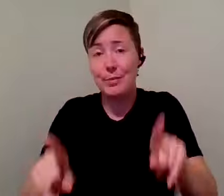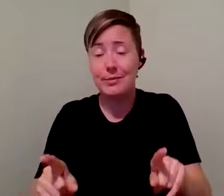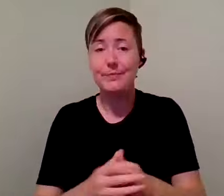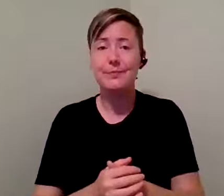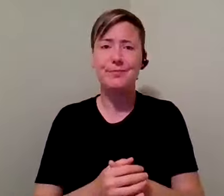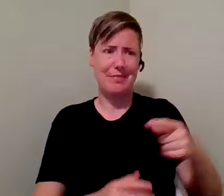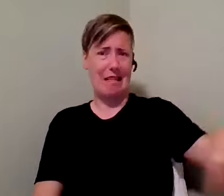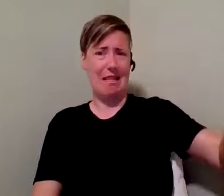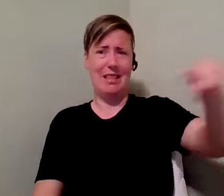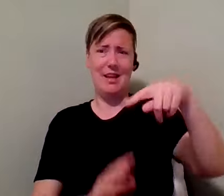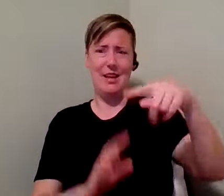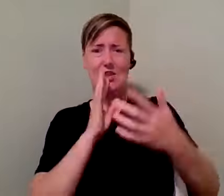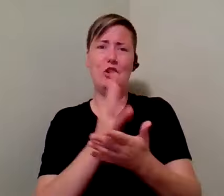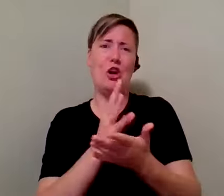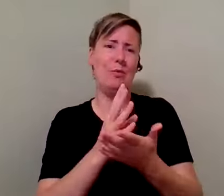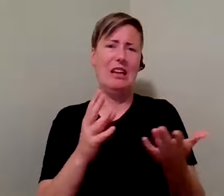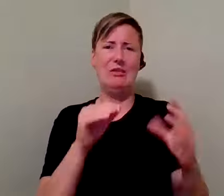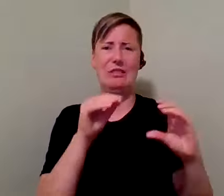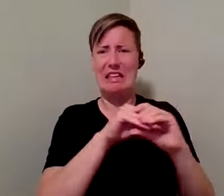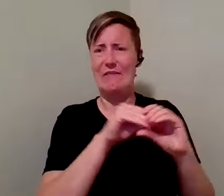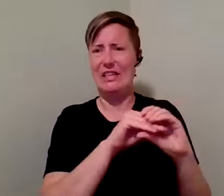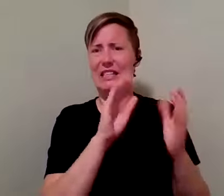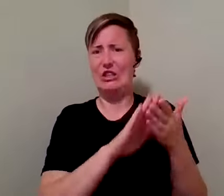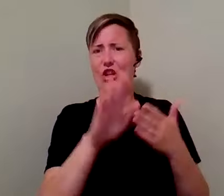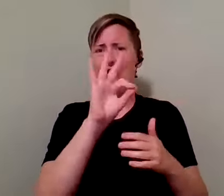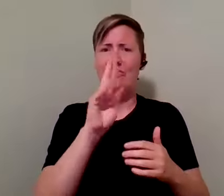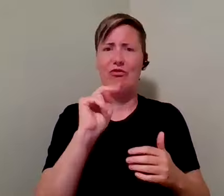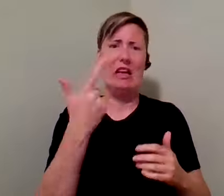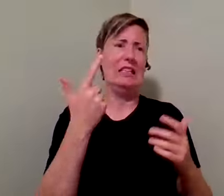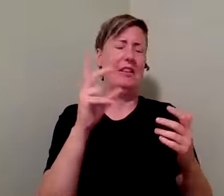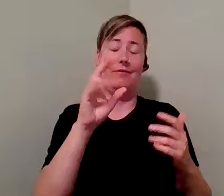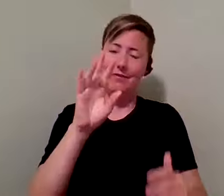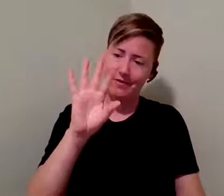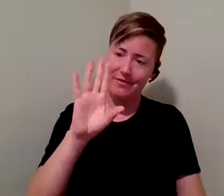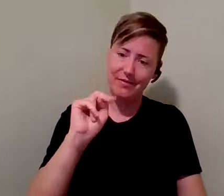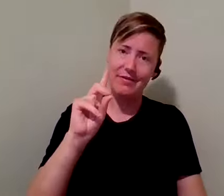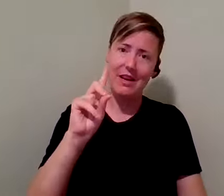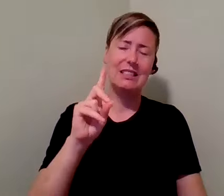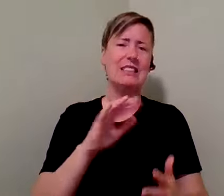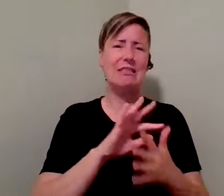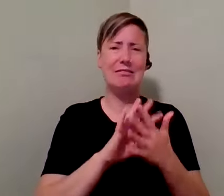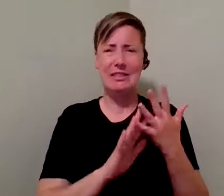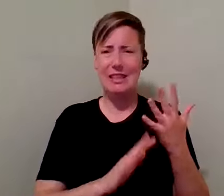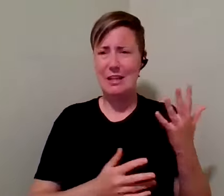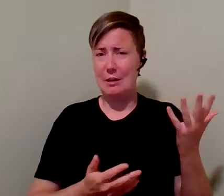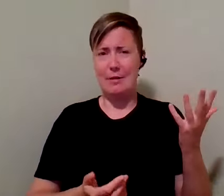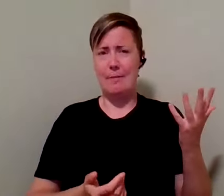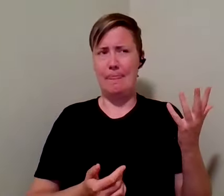about savings, college funds and savings account and retirement. And I had nothing in common with